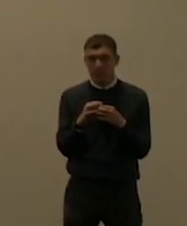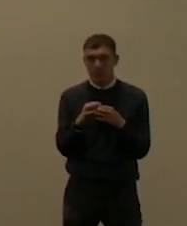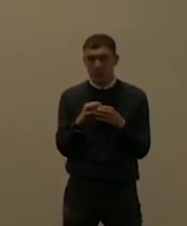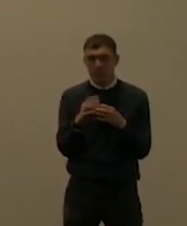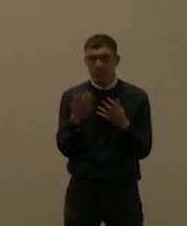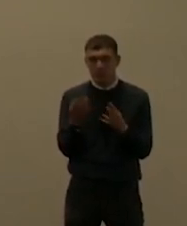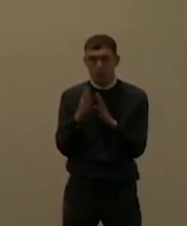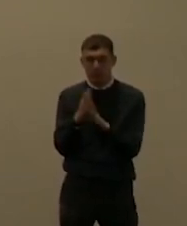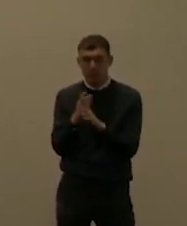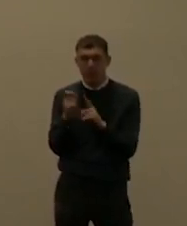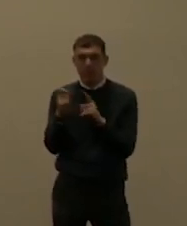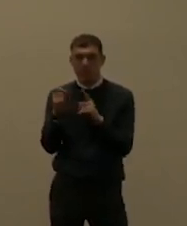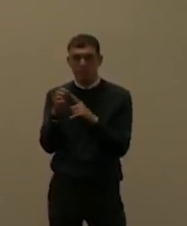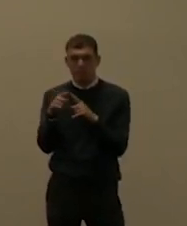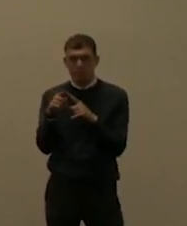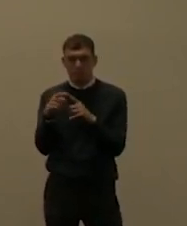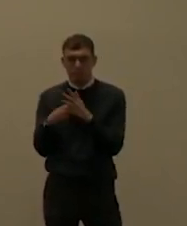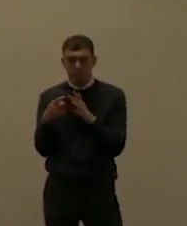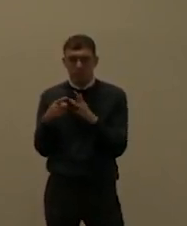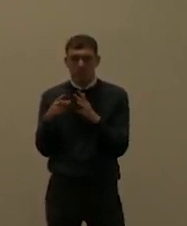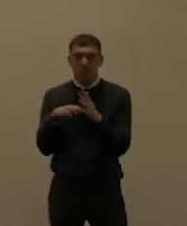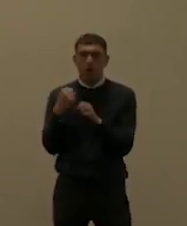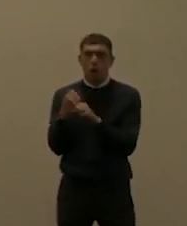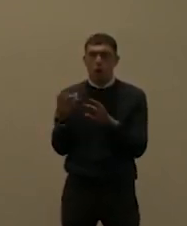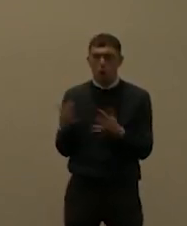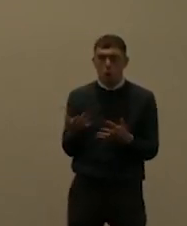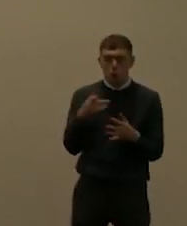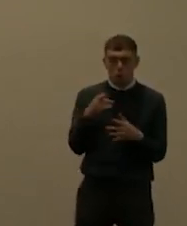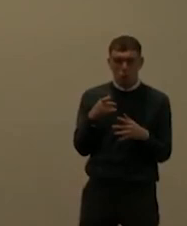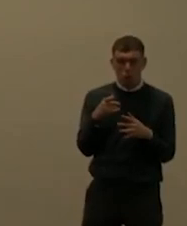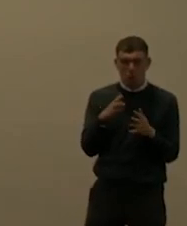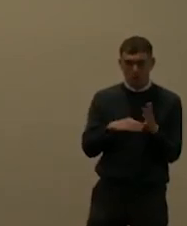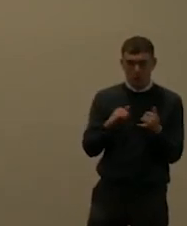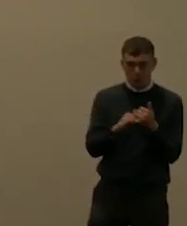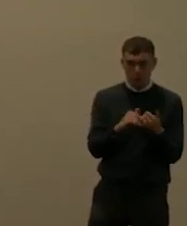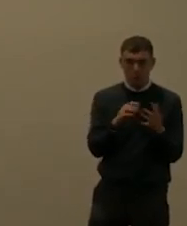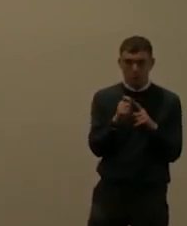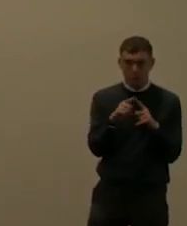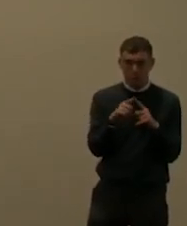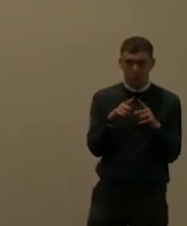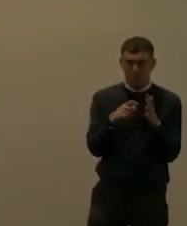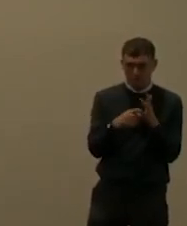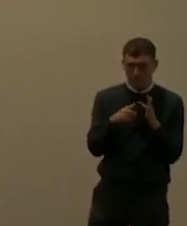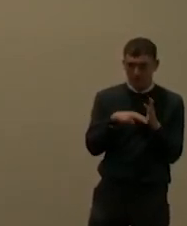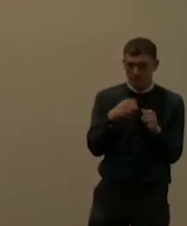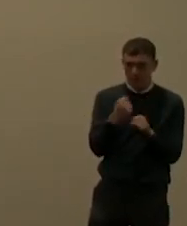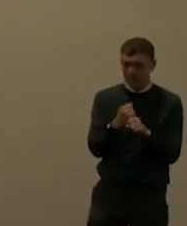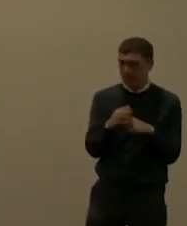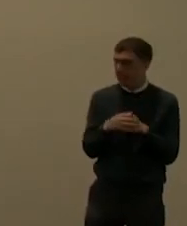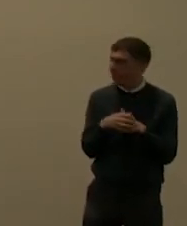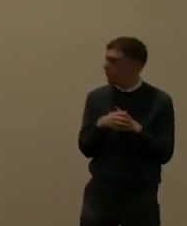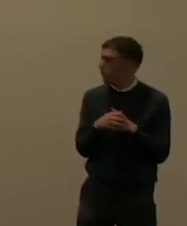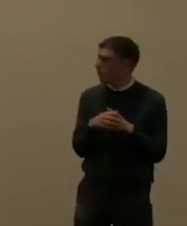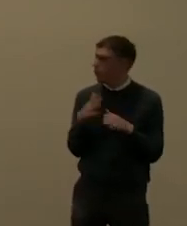over private peering or over Microsoft peering to this virtual WAN hub. So it's, you don't need a virtual WAN hub in